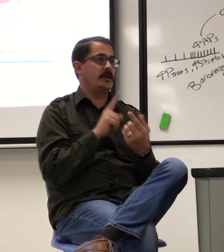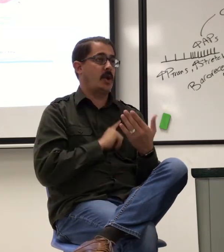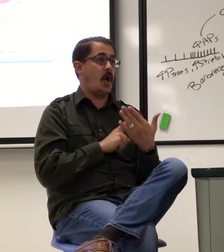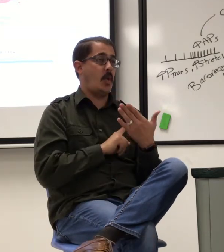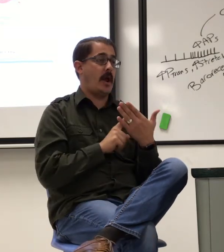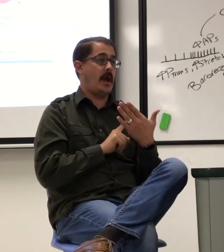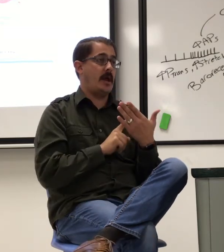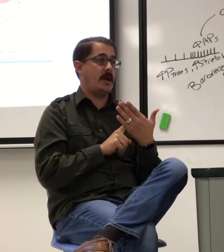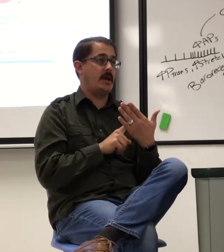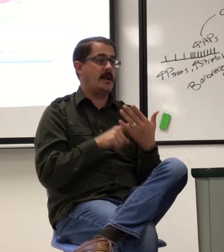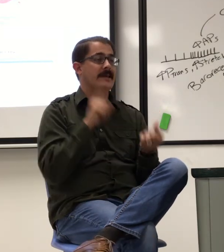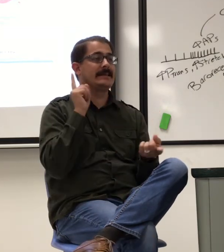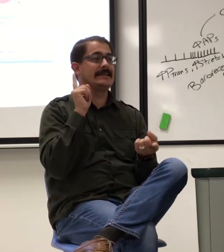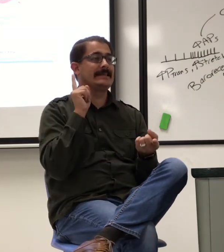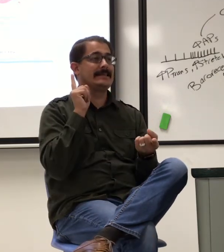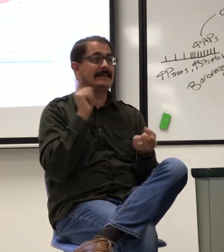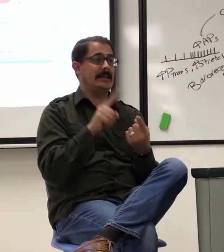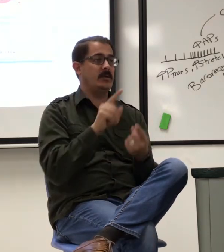Decrease contractility.